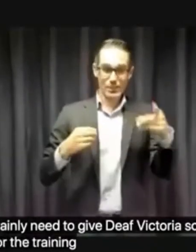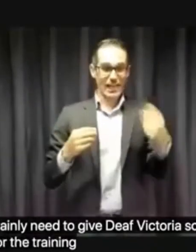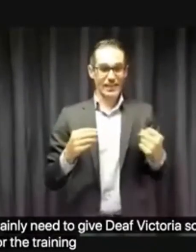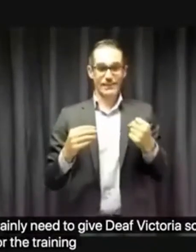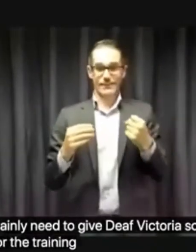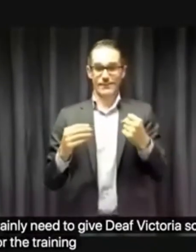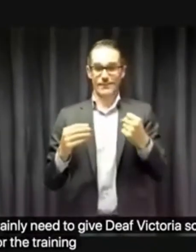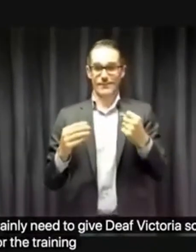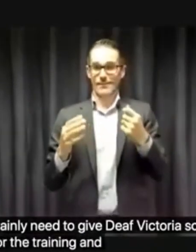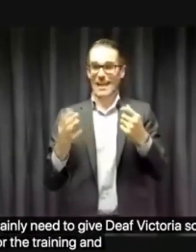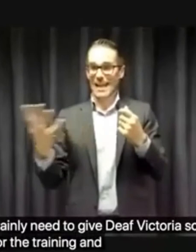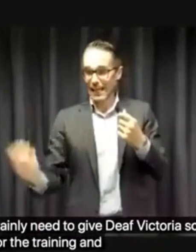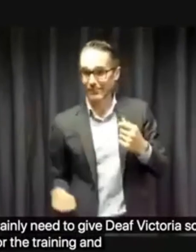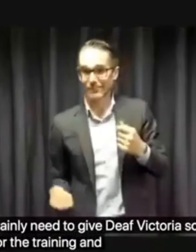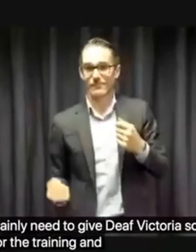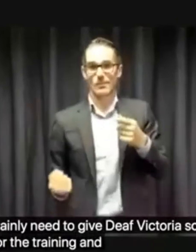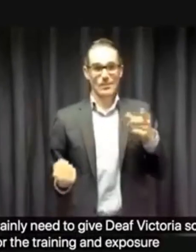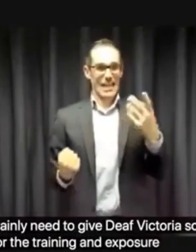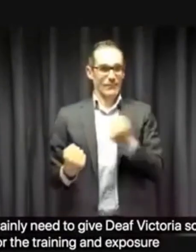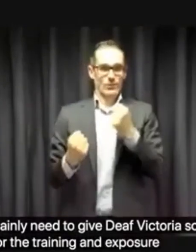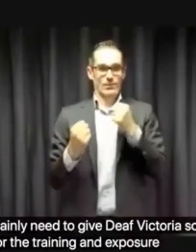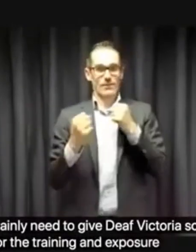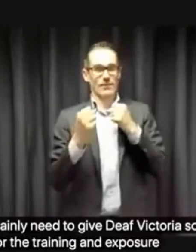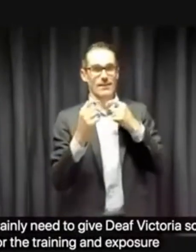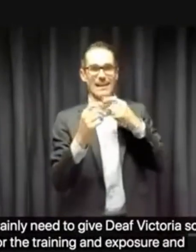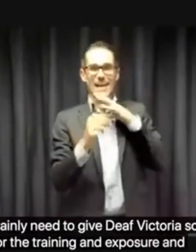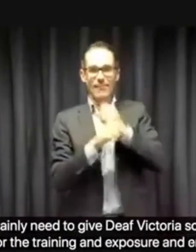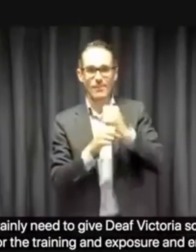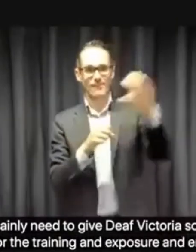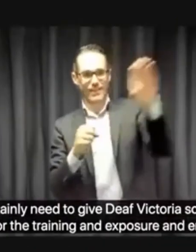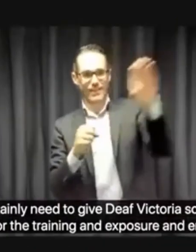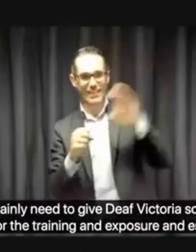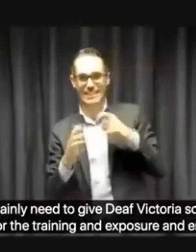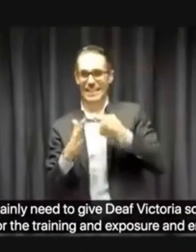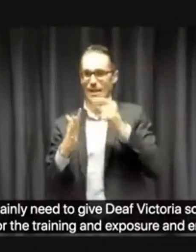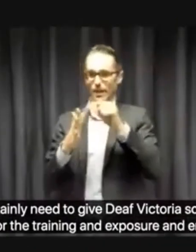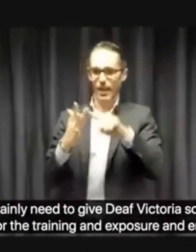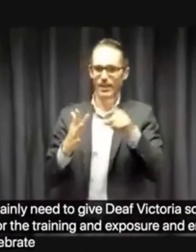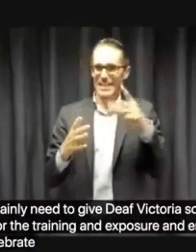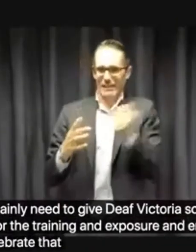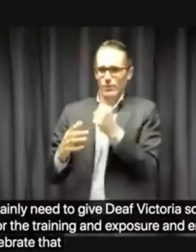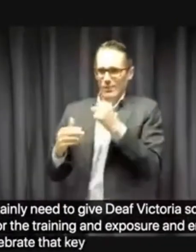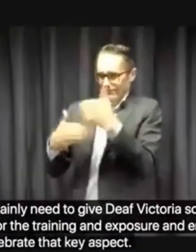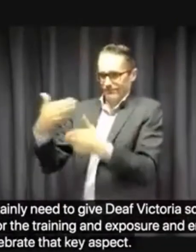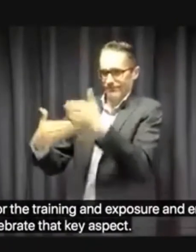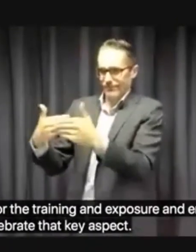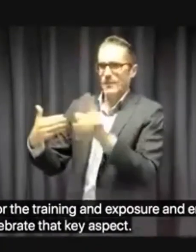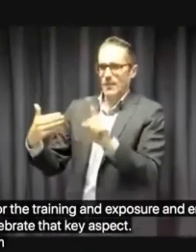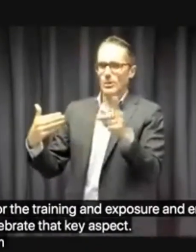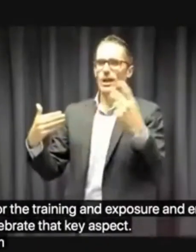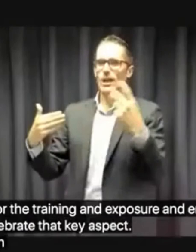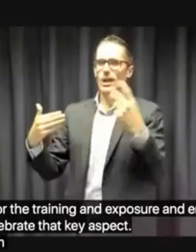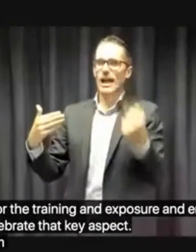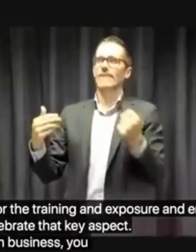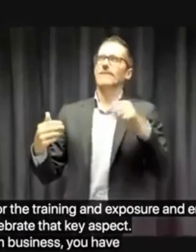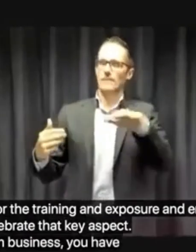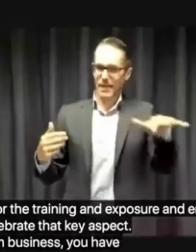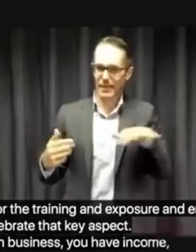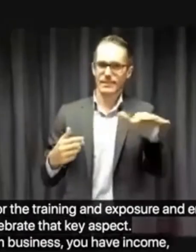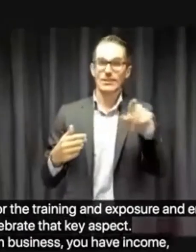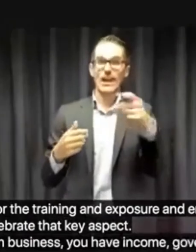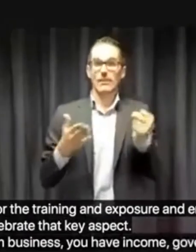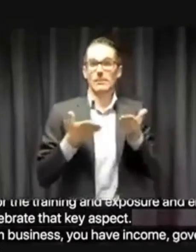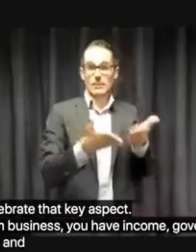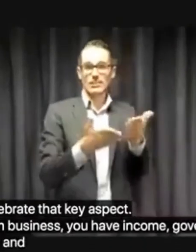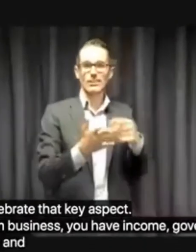connection. You know, you're now a business, you have income, you've got government funding, you've got KPIs that you need to meet. But by the